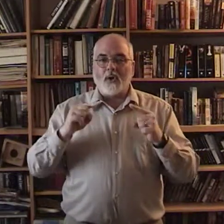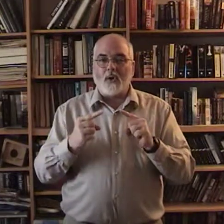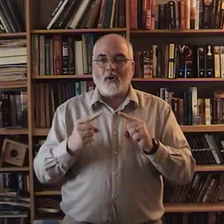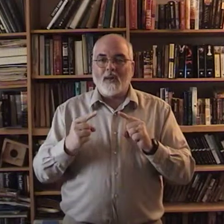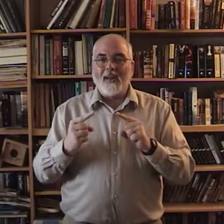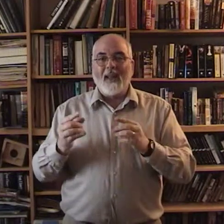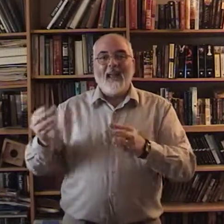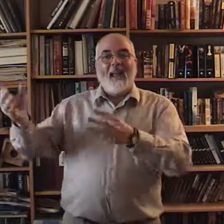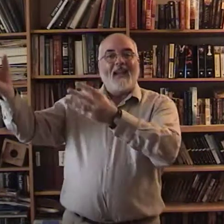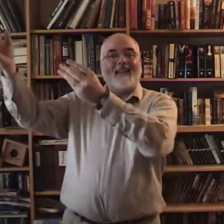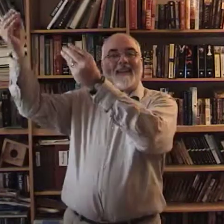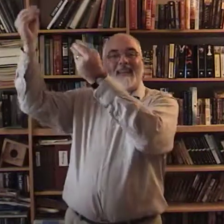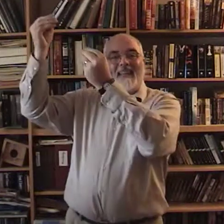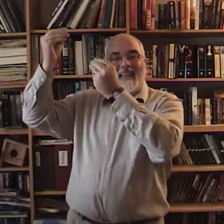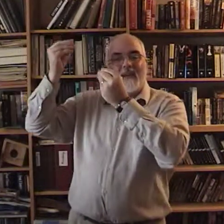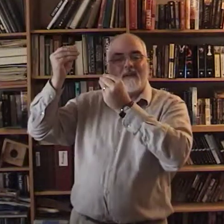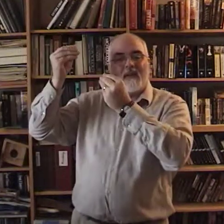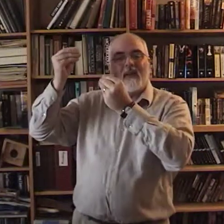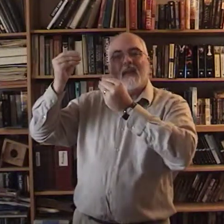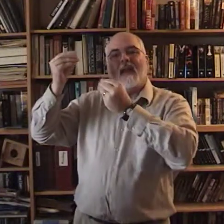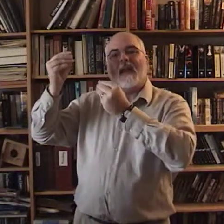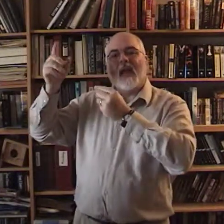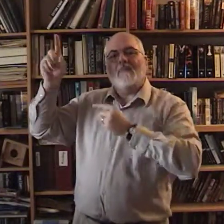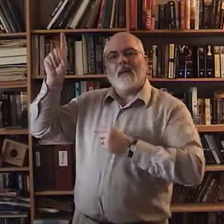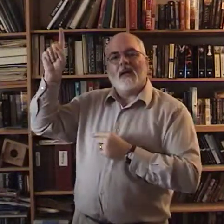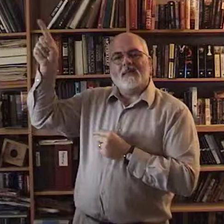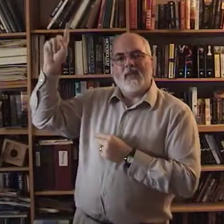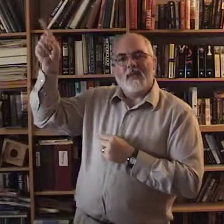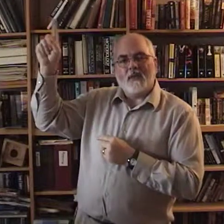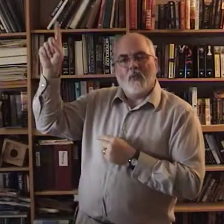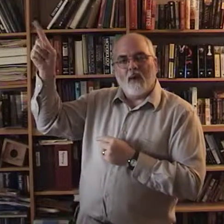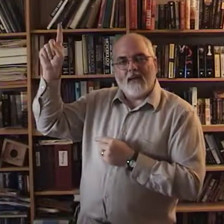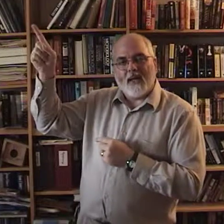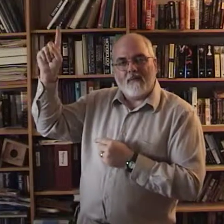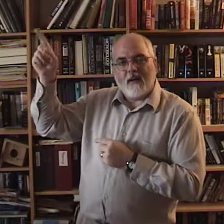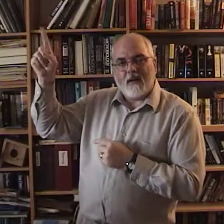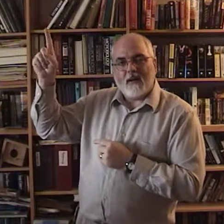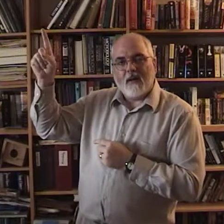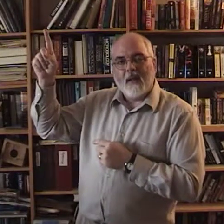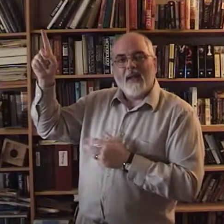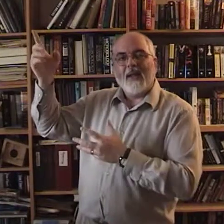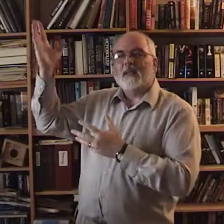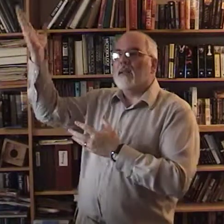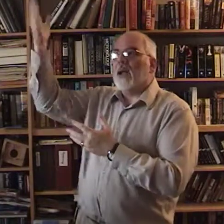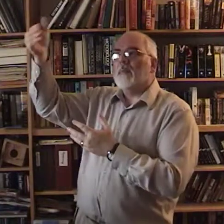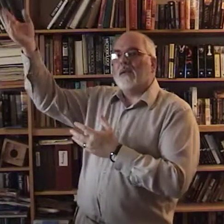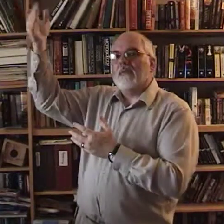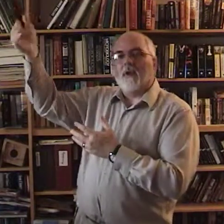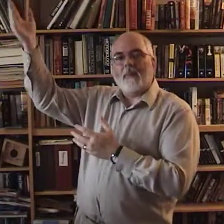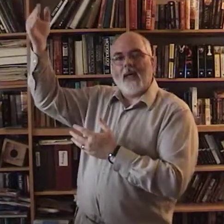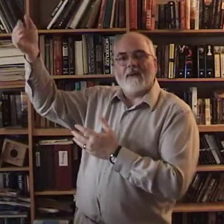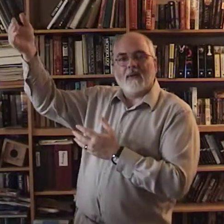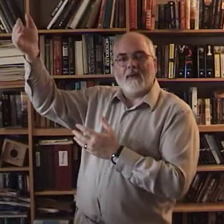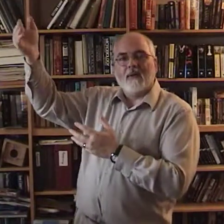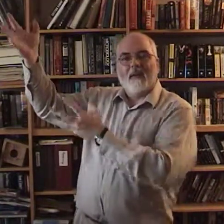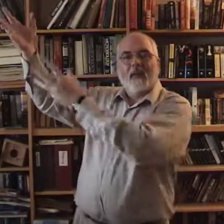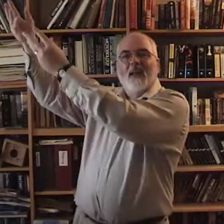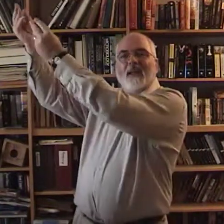hurt to give, and because he's the one giving it, it's coming from heaven